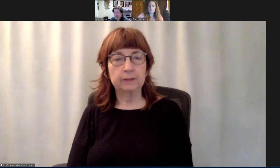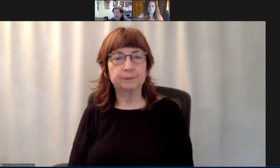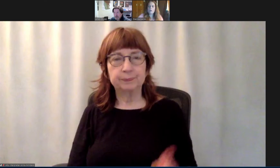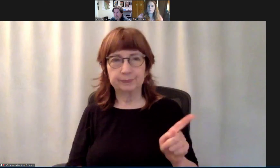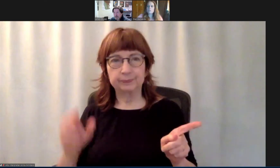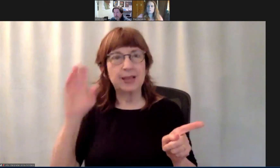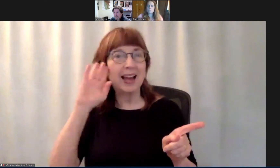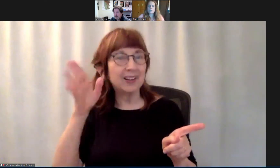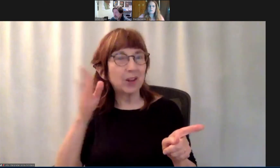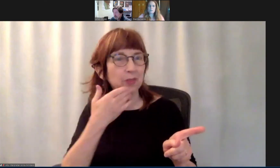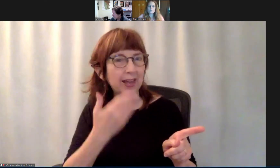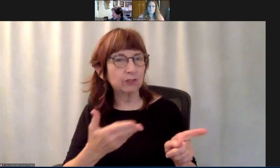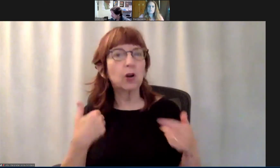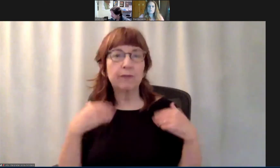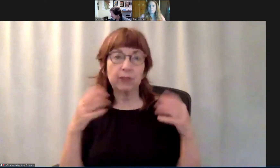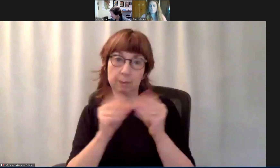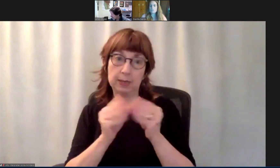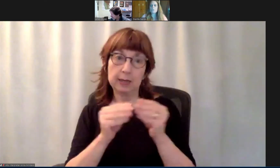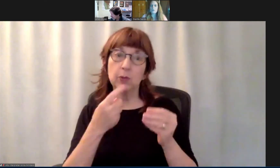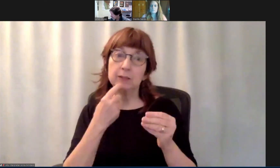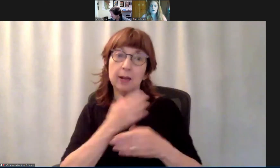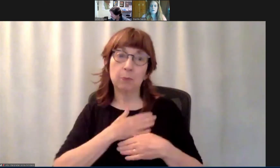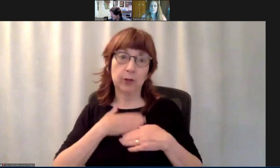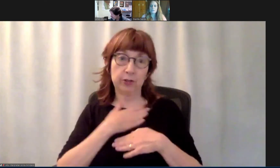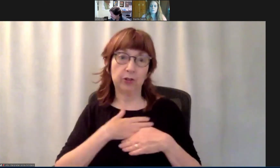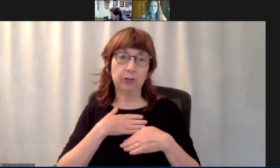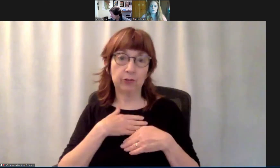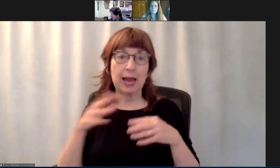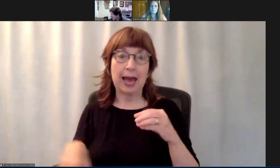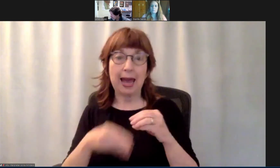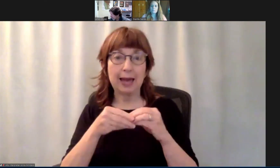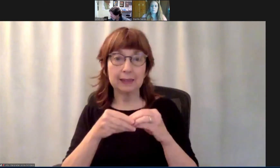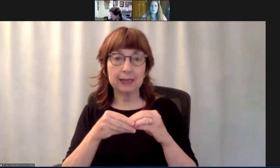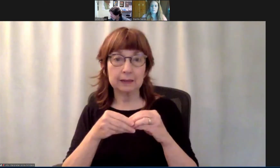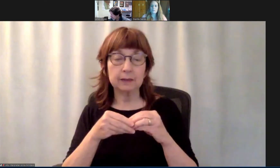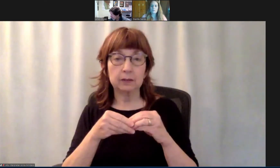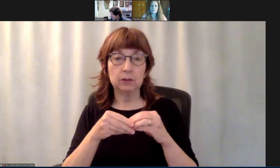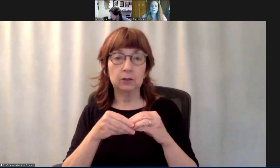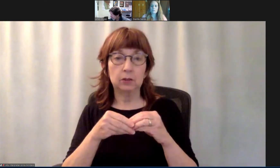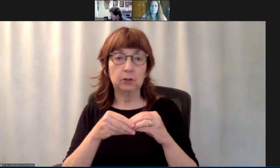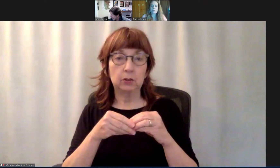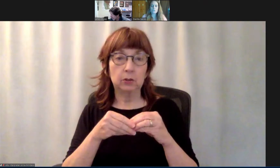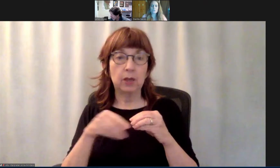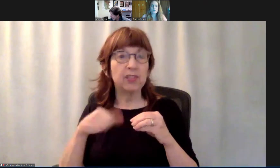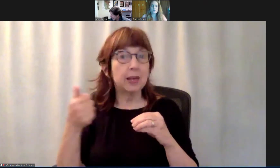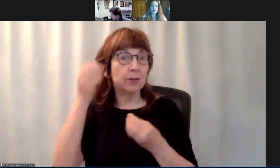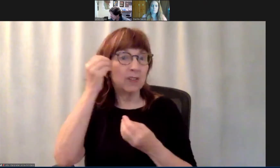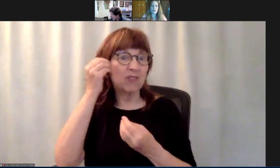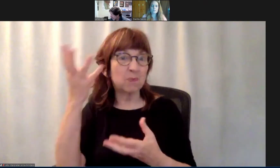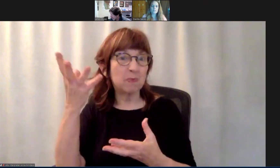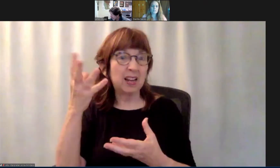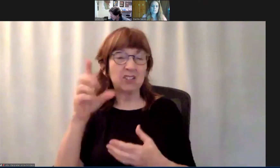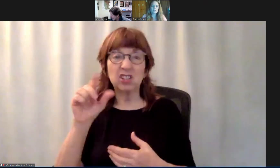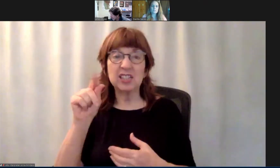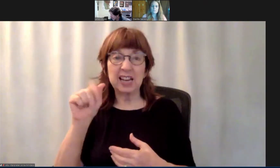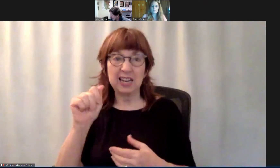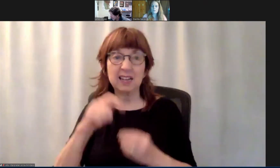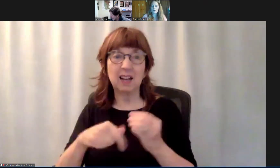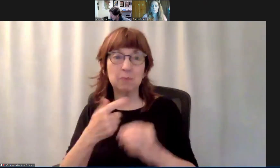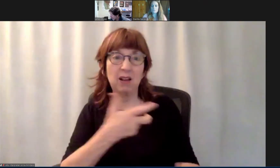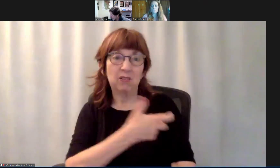Hello, thank you for having this meeting. I also want to say I appreciate you guys adding the other information data about